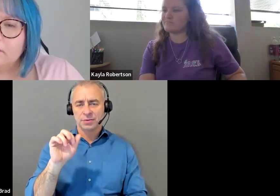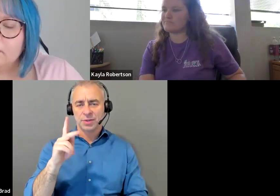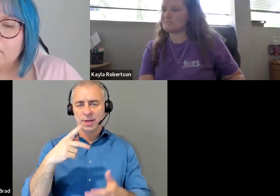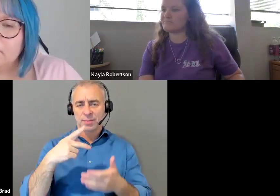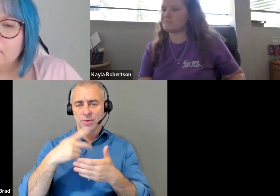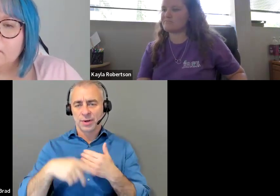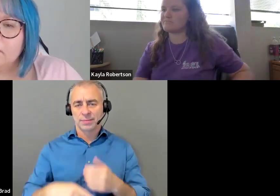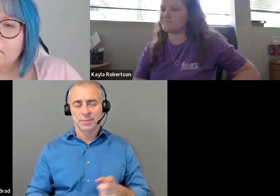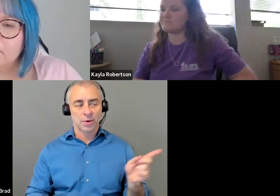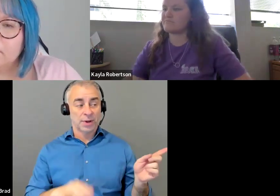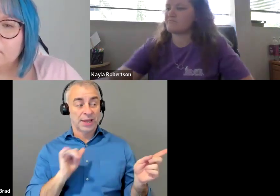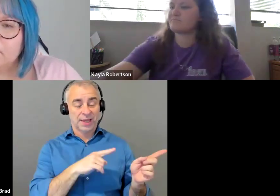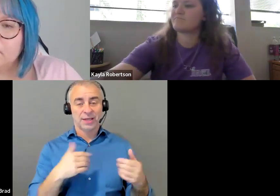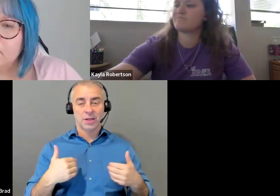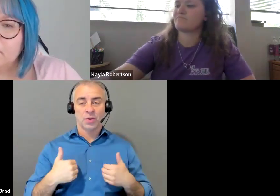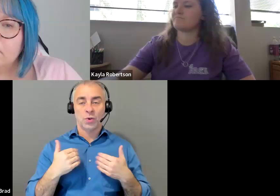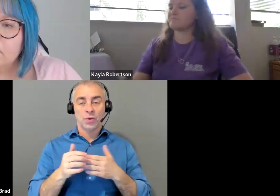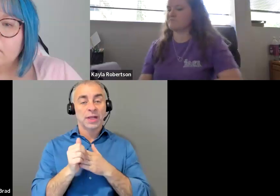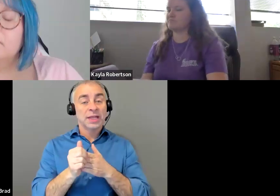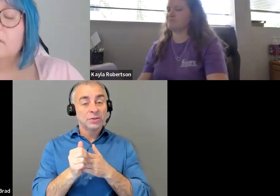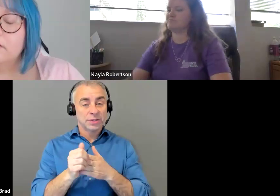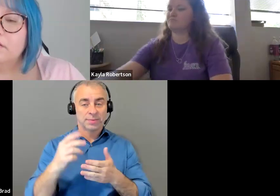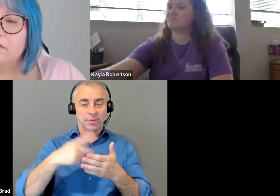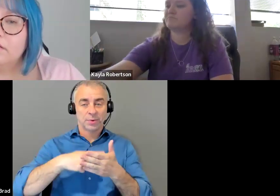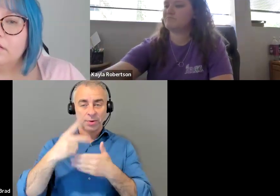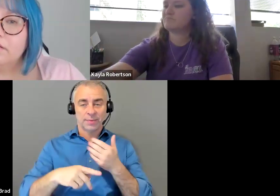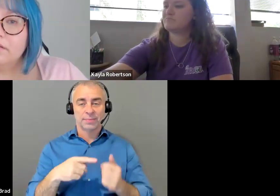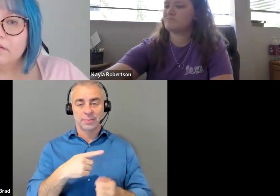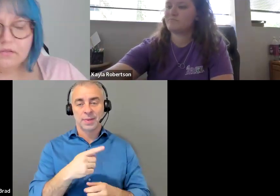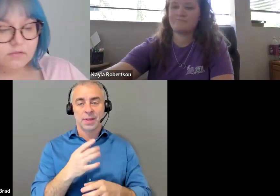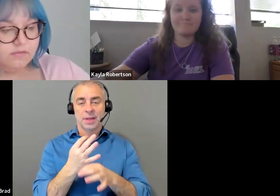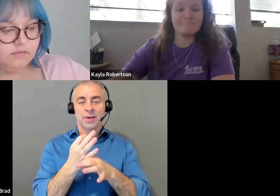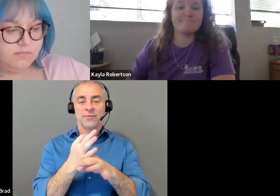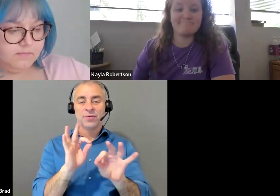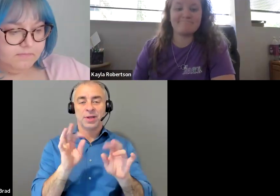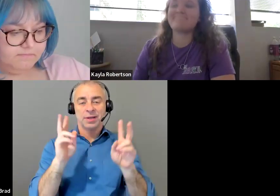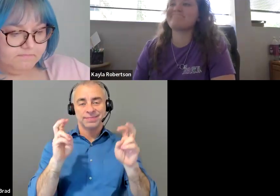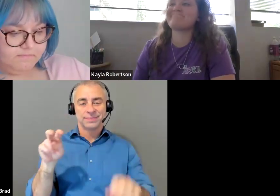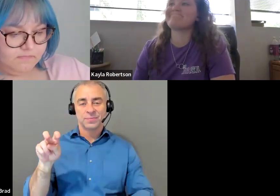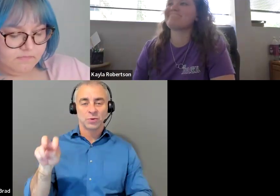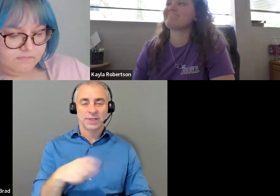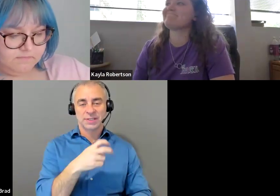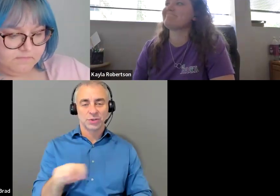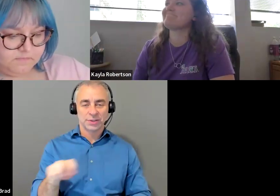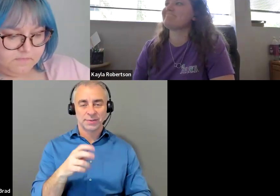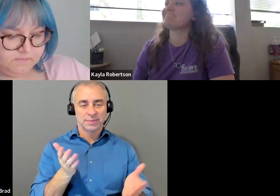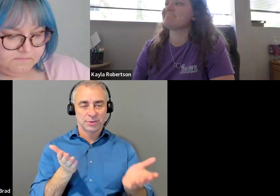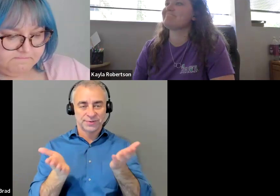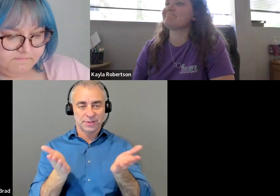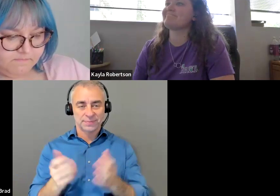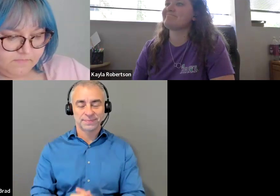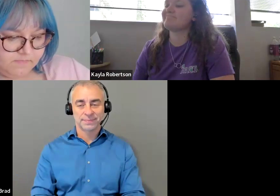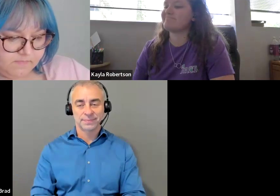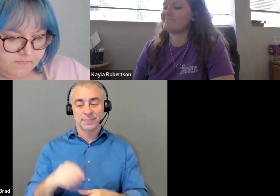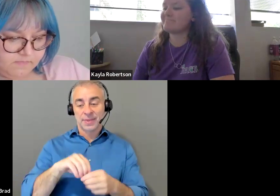Fast Track is a youth leadership program that we offer. It's free ETS transition services. And so in that